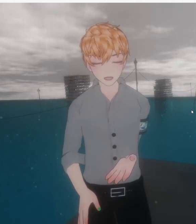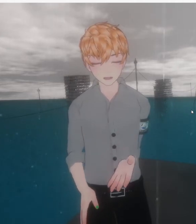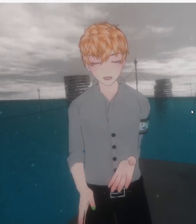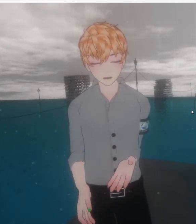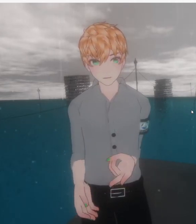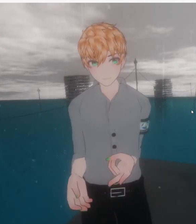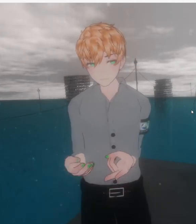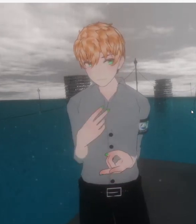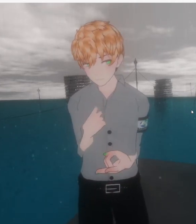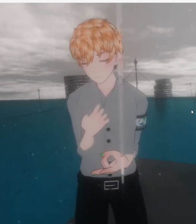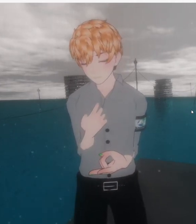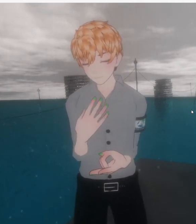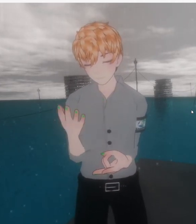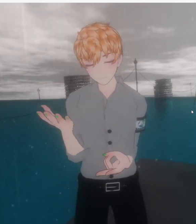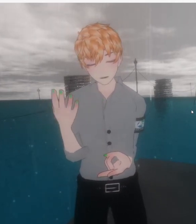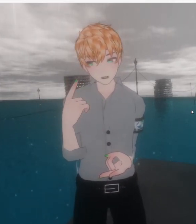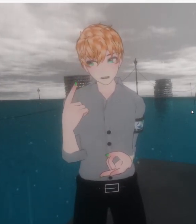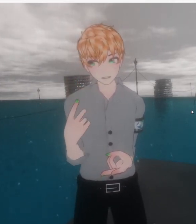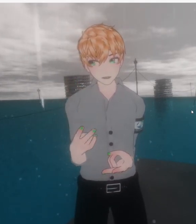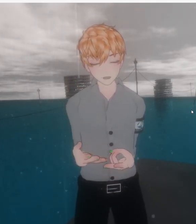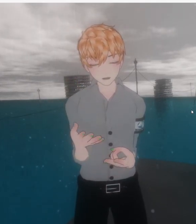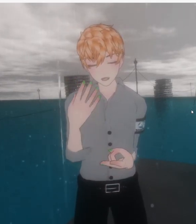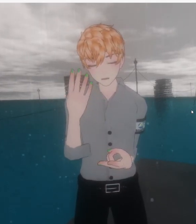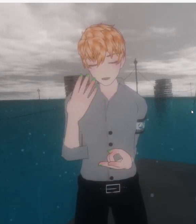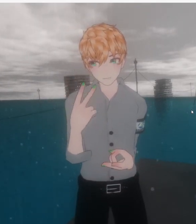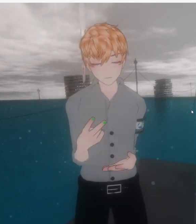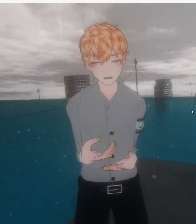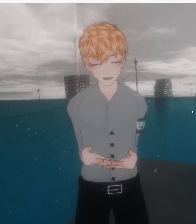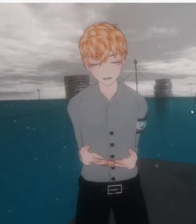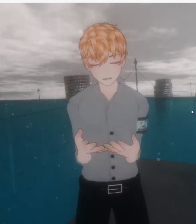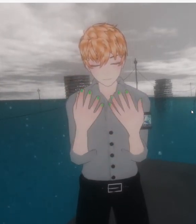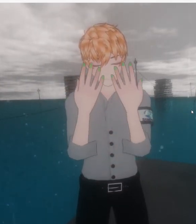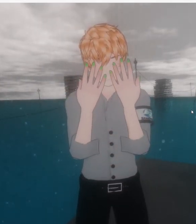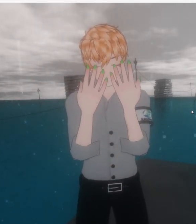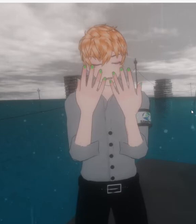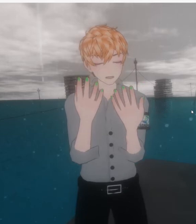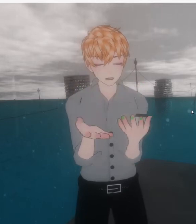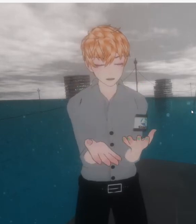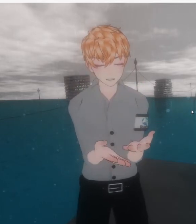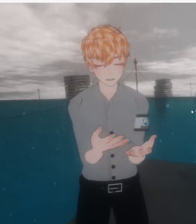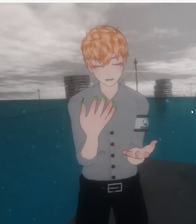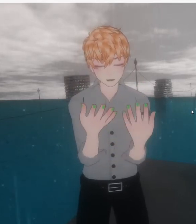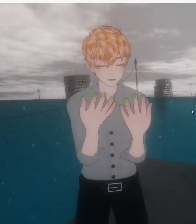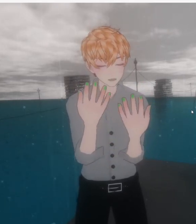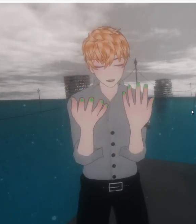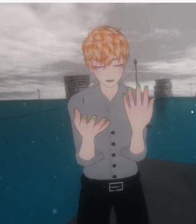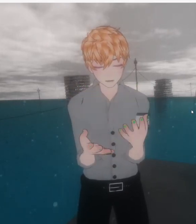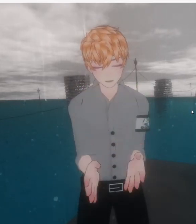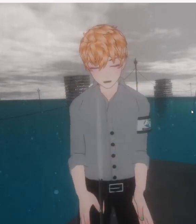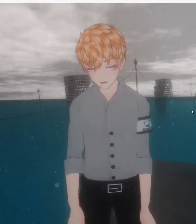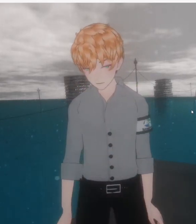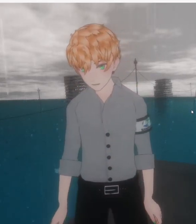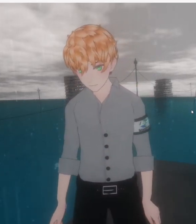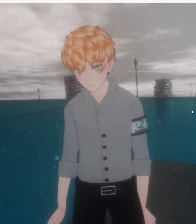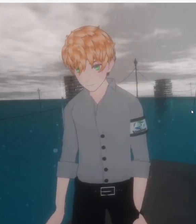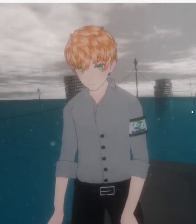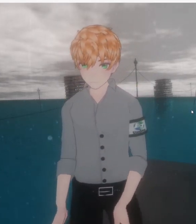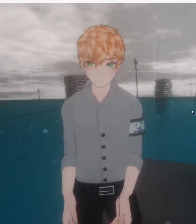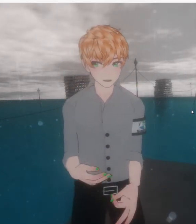background, and your and the camera sensors will be able to track your hands. They're kind of